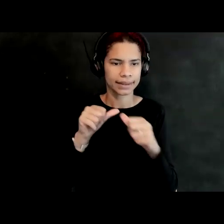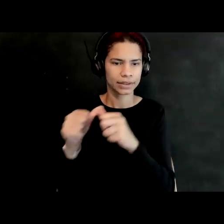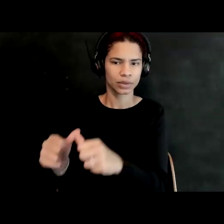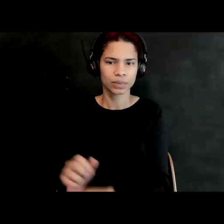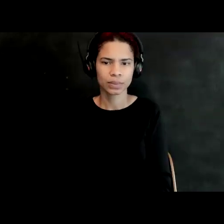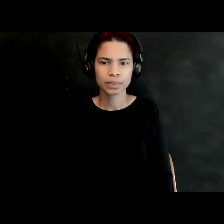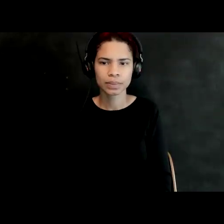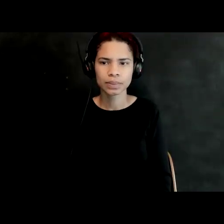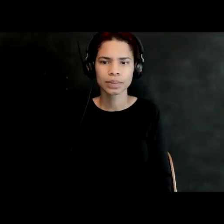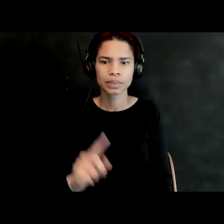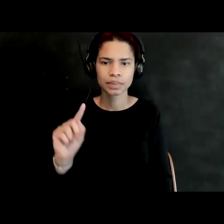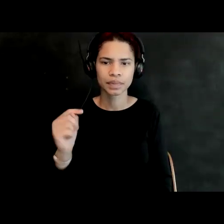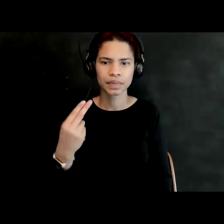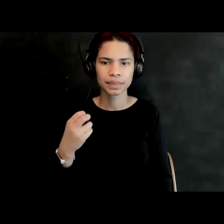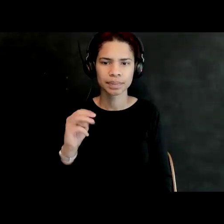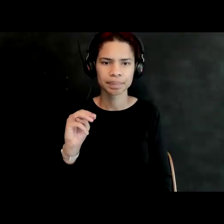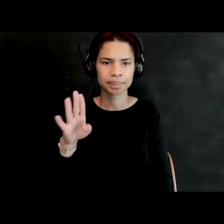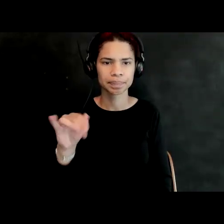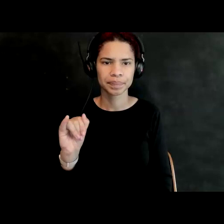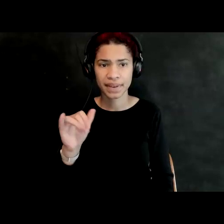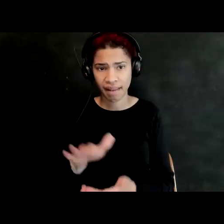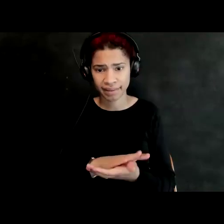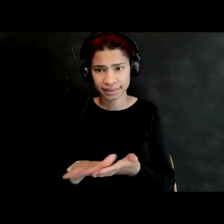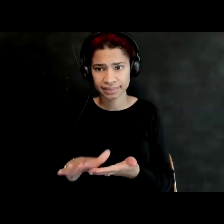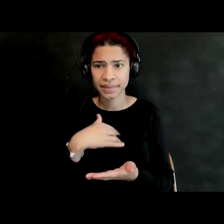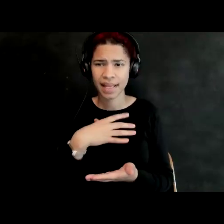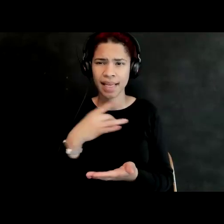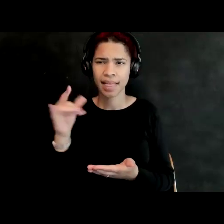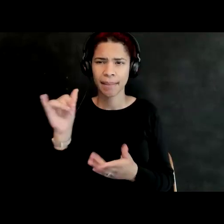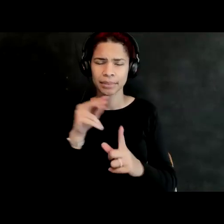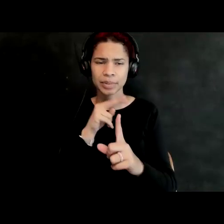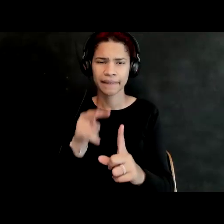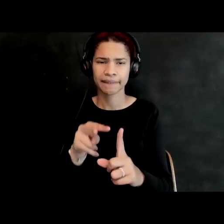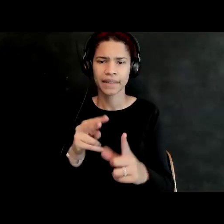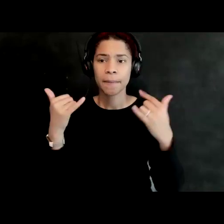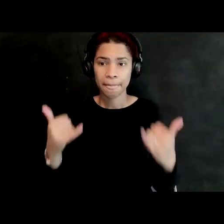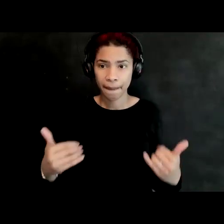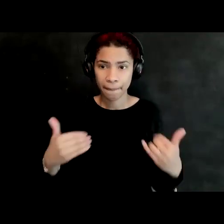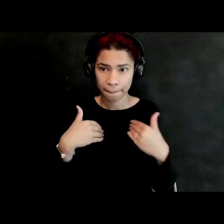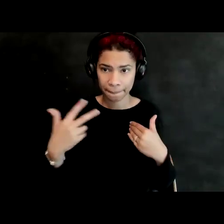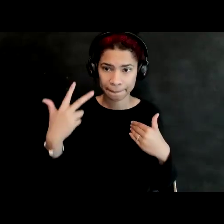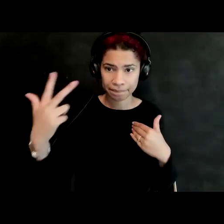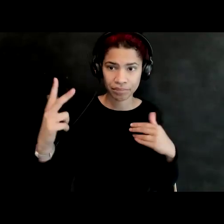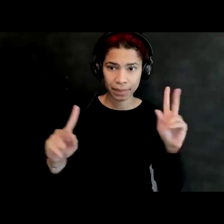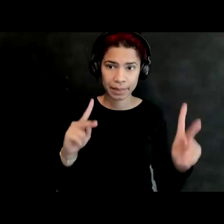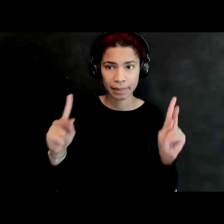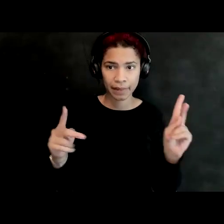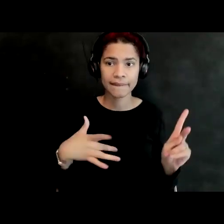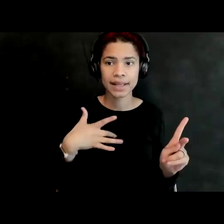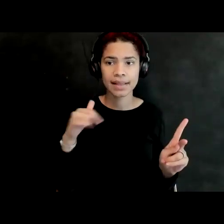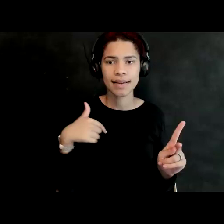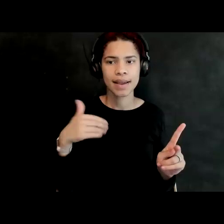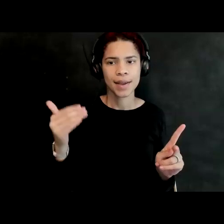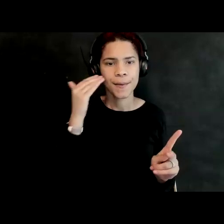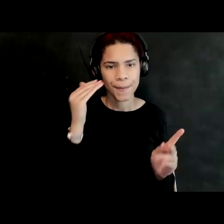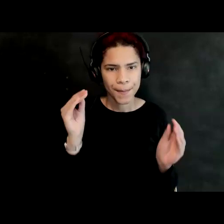Very nice. Very nice. I loved getting that perspective. Now I have 3 people who I feel like I know more